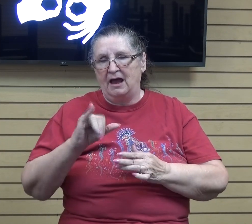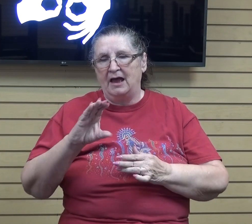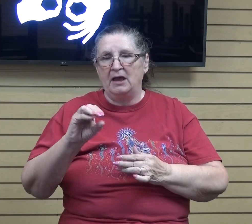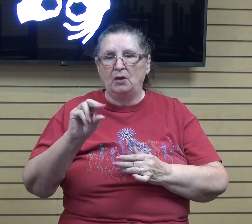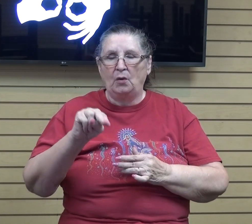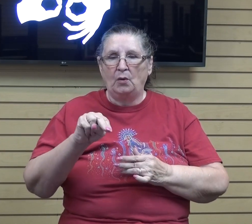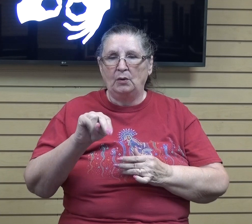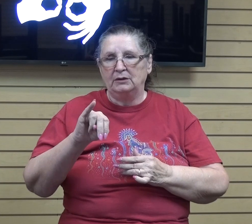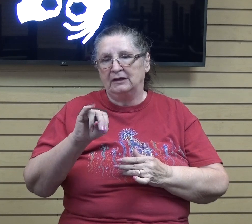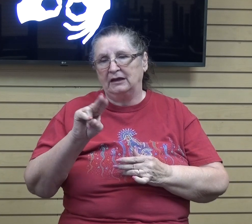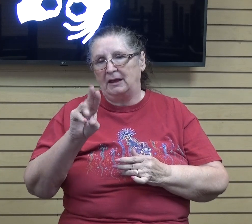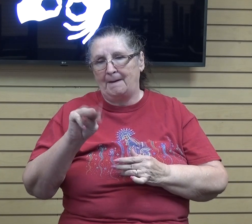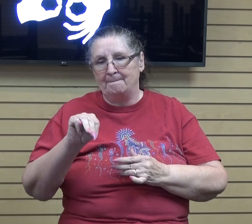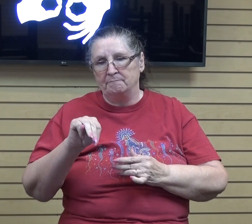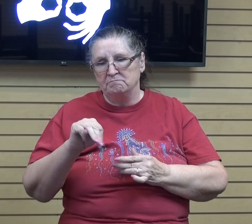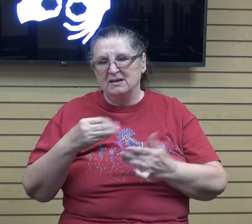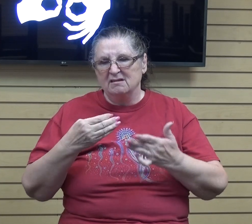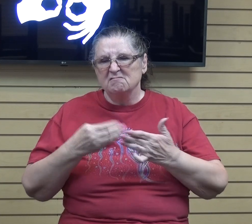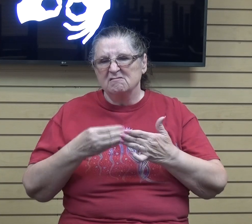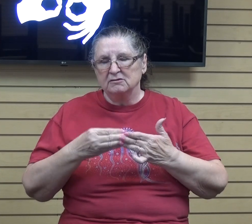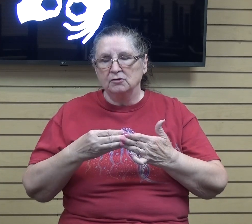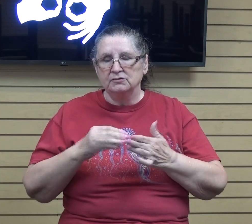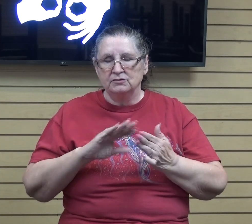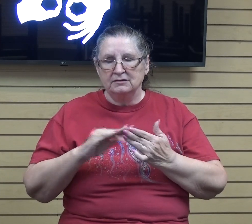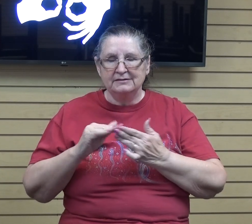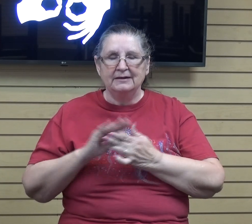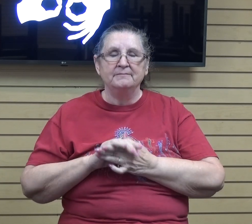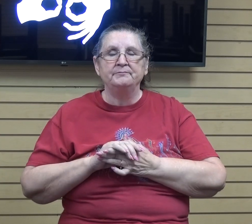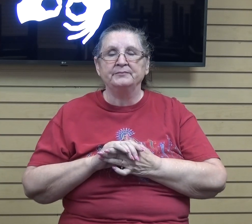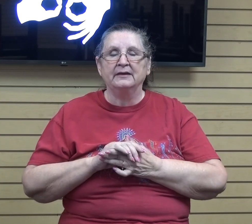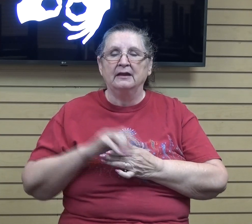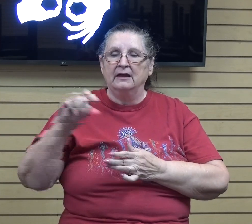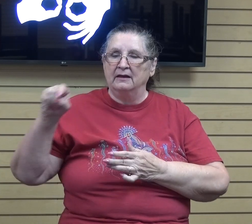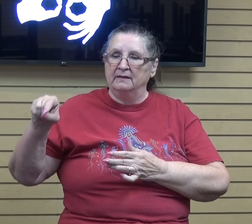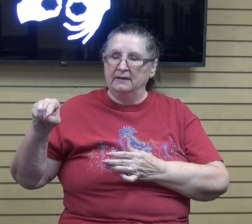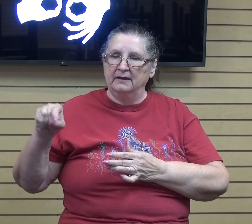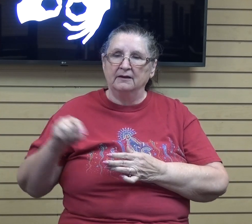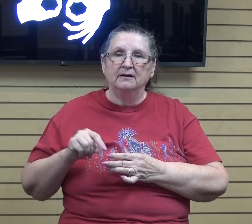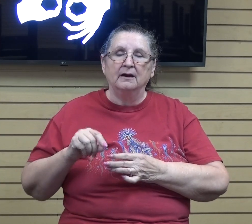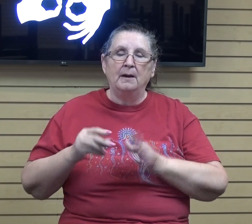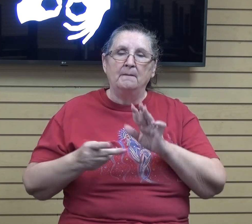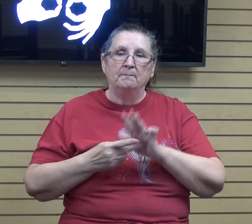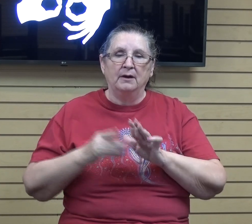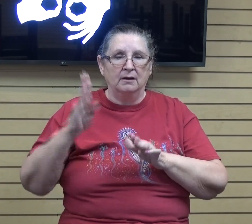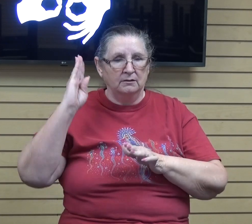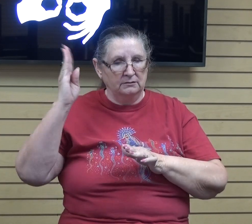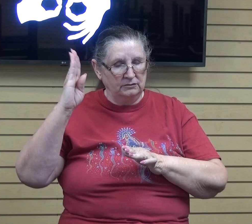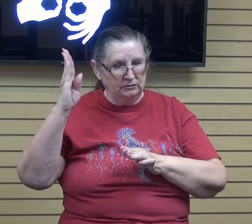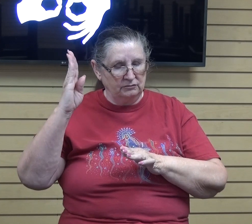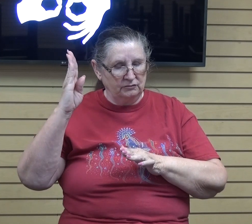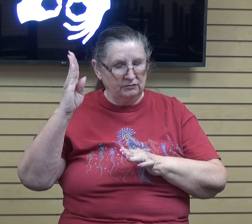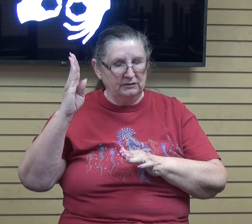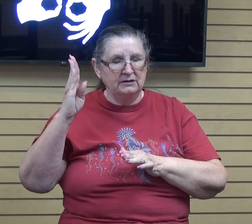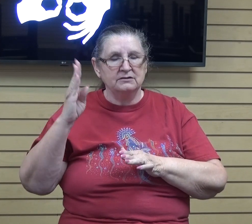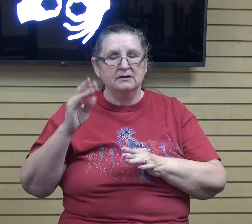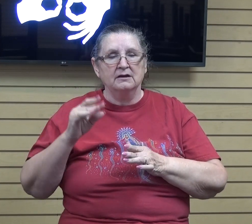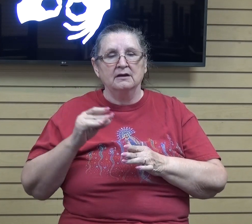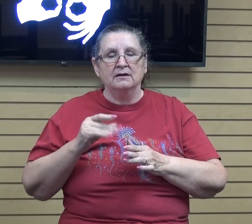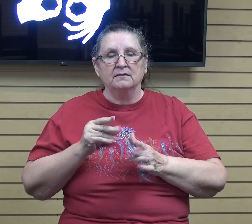It wasn't very far from Antioch, but there at Iconium, Paul again shared the truth of Jesus Christ.